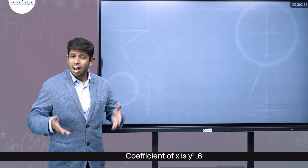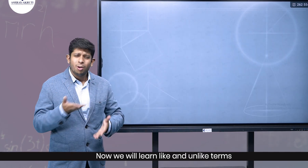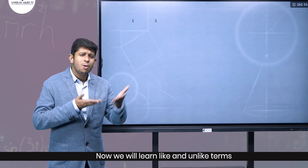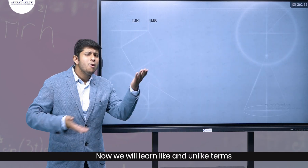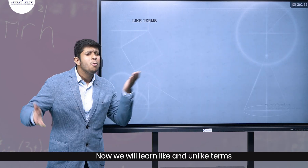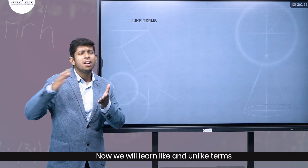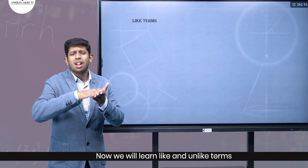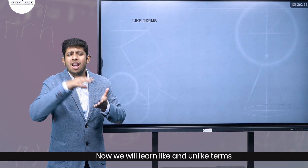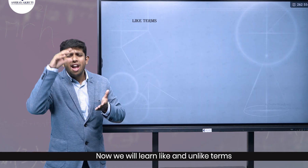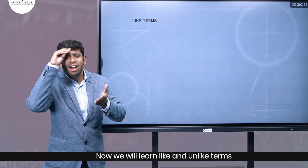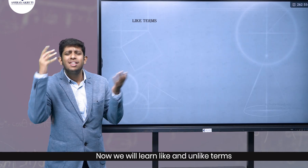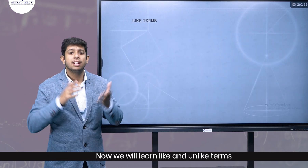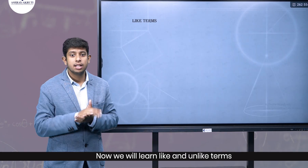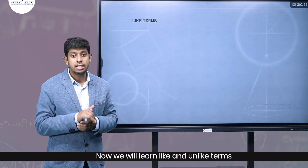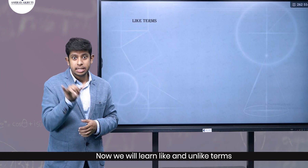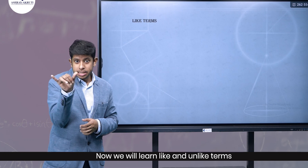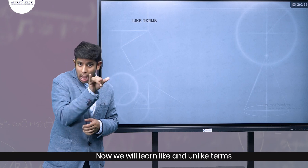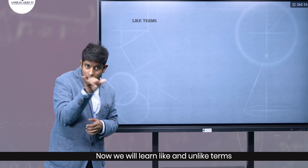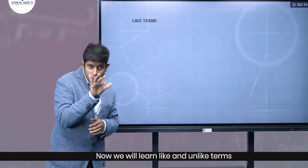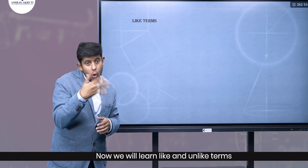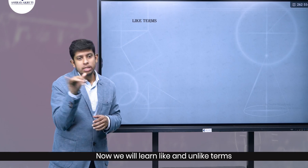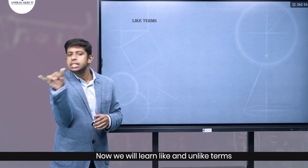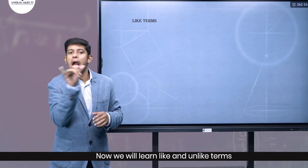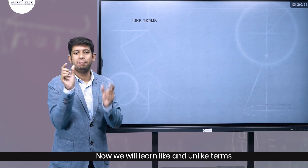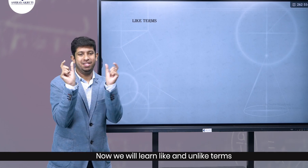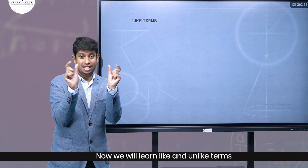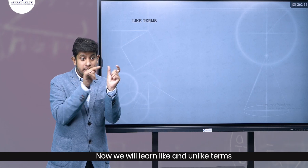Now we will learn like and unlike terms.